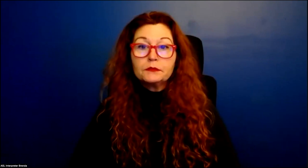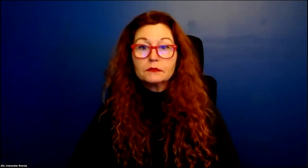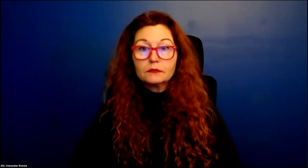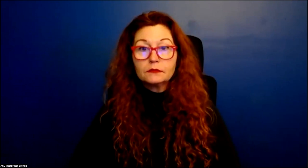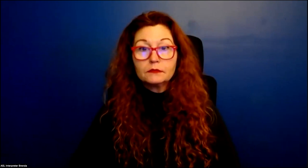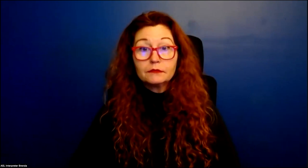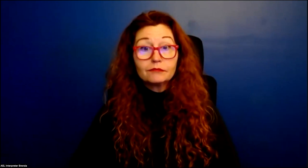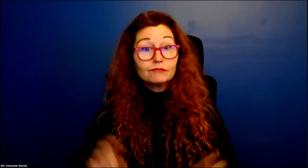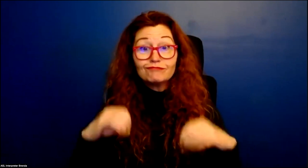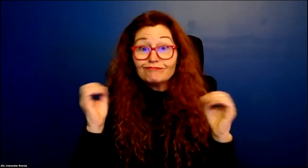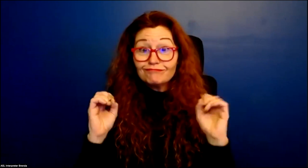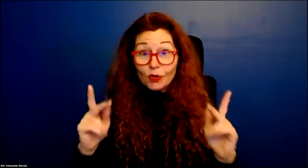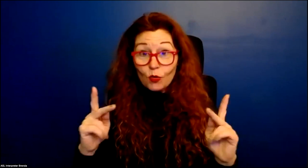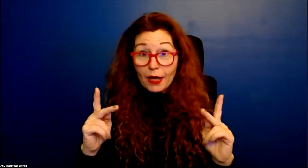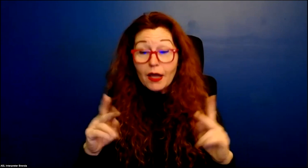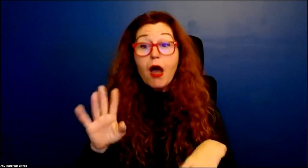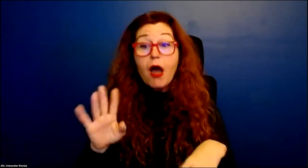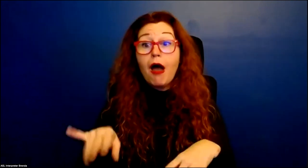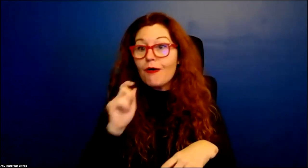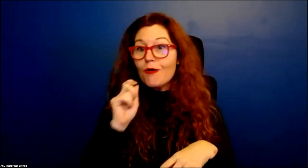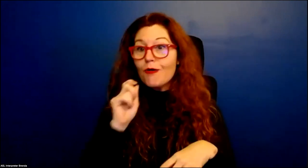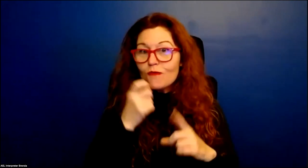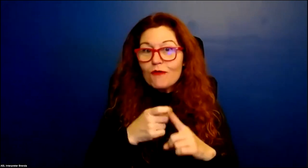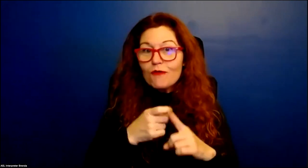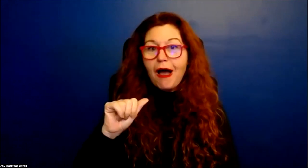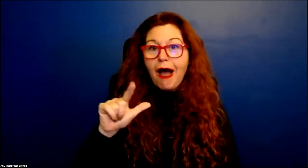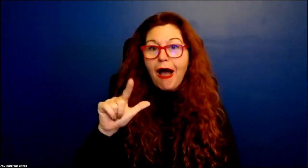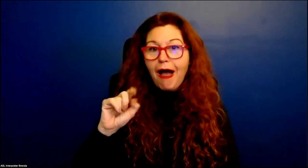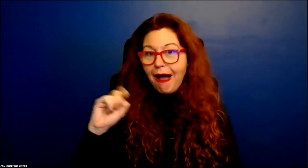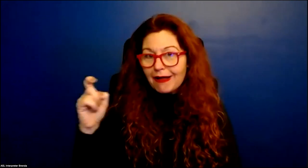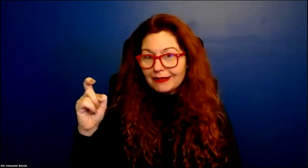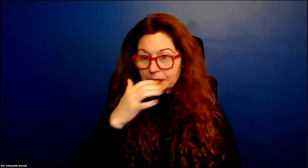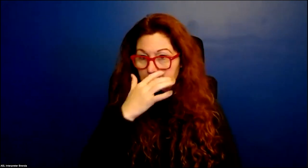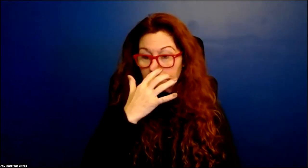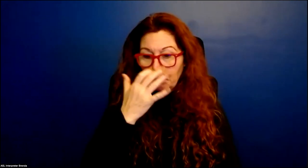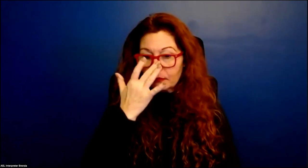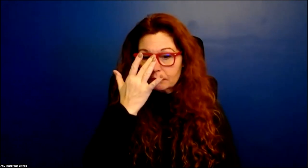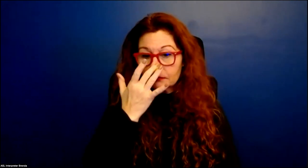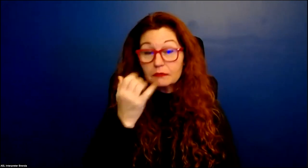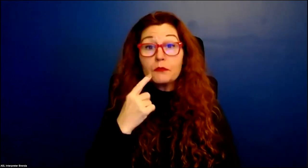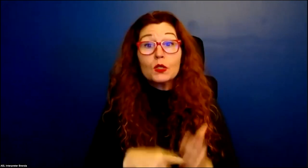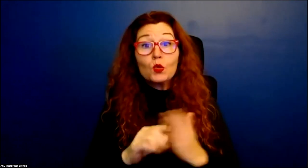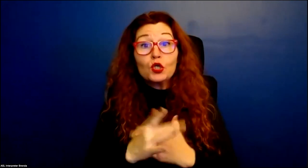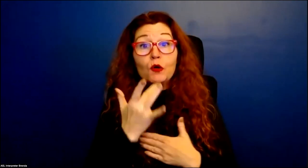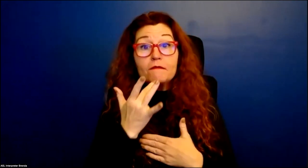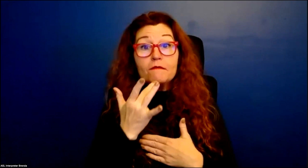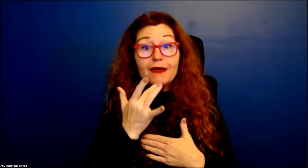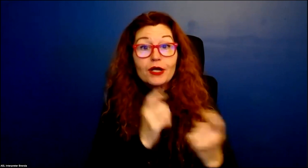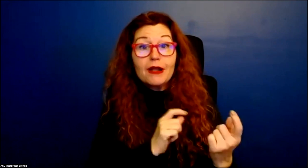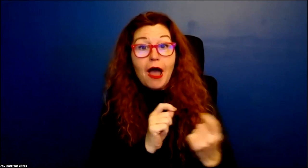Okay, so here's a cool one from Alex. What are your favorite adaptive cooking